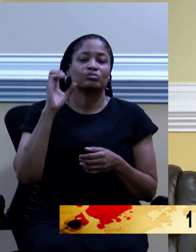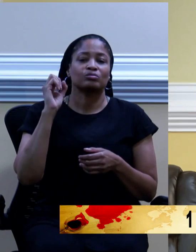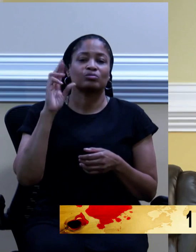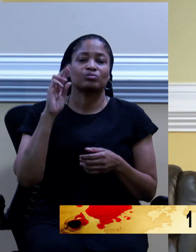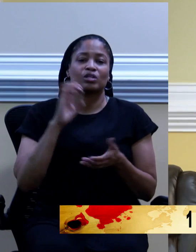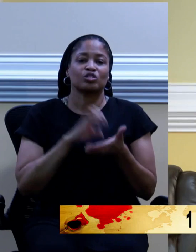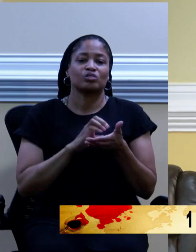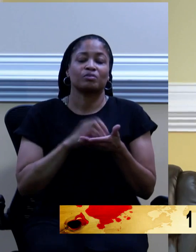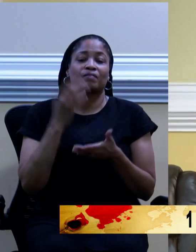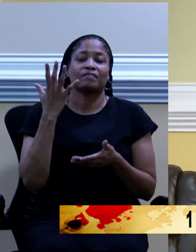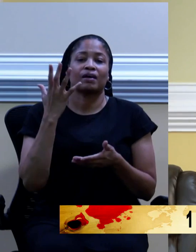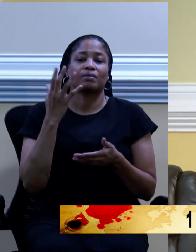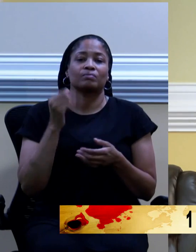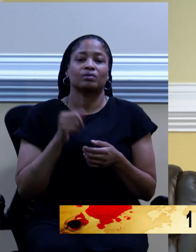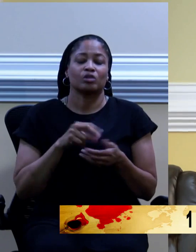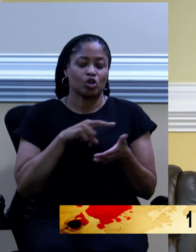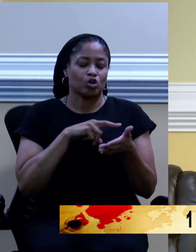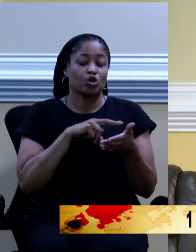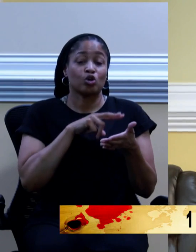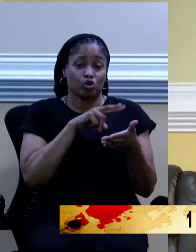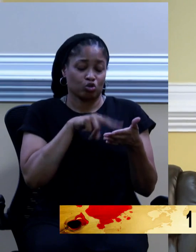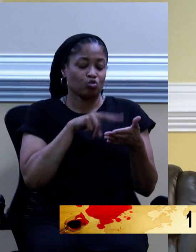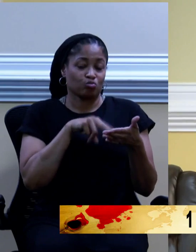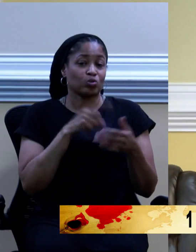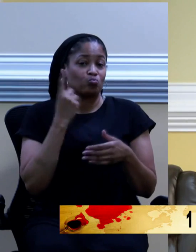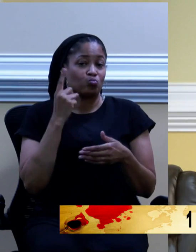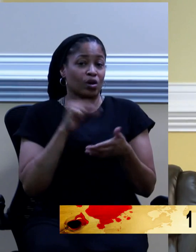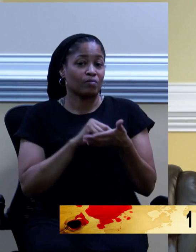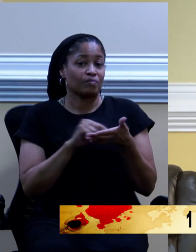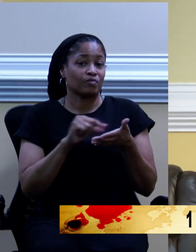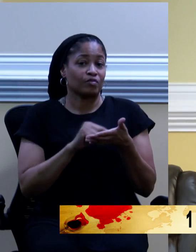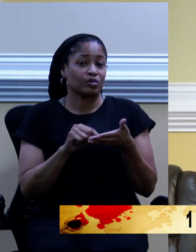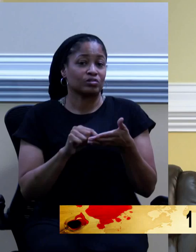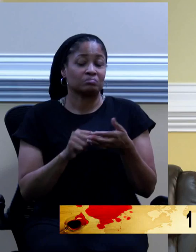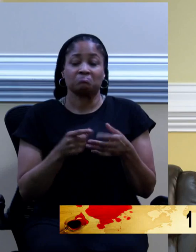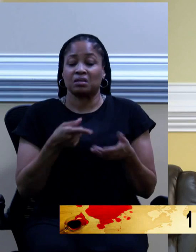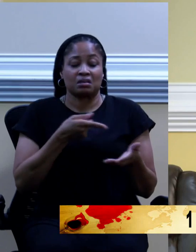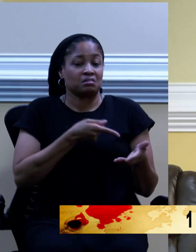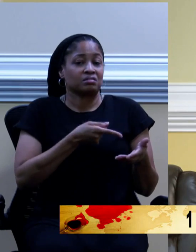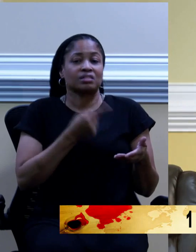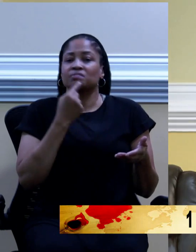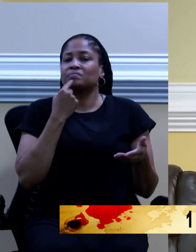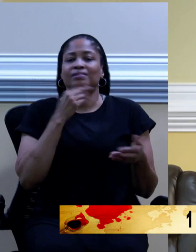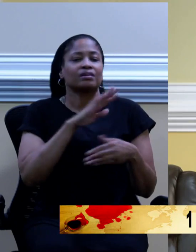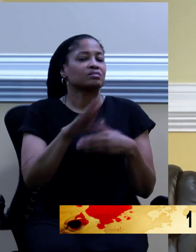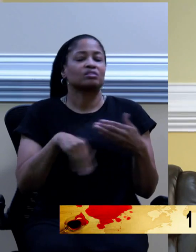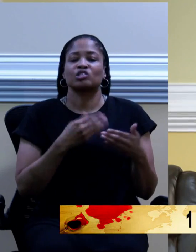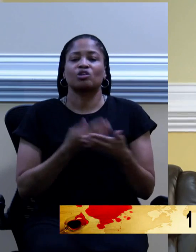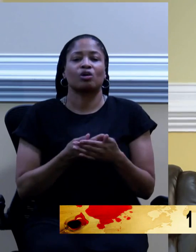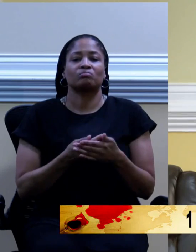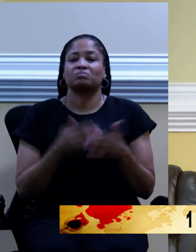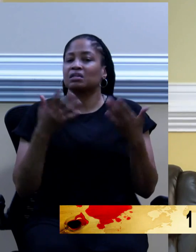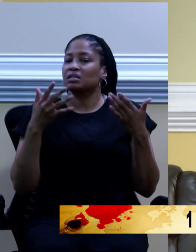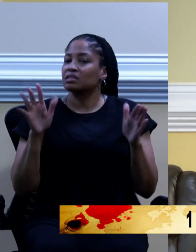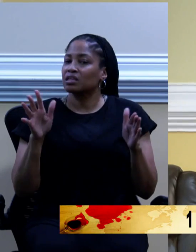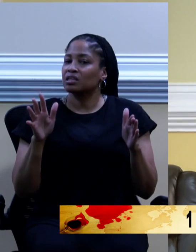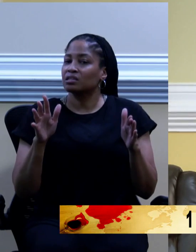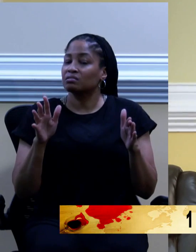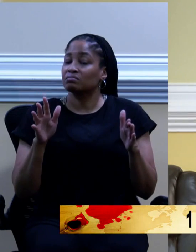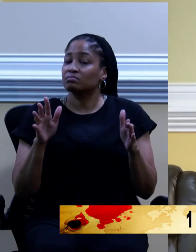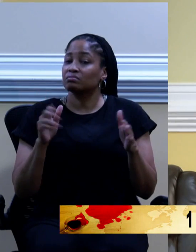And we're going to read one verse. And this tells it all. And then you can tell me